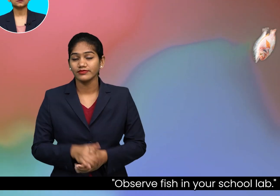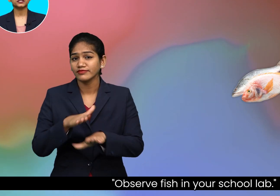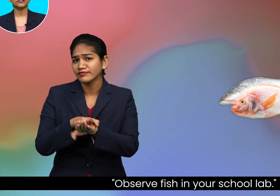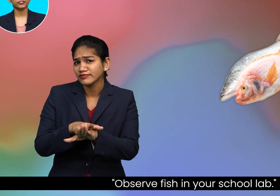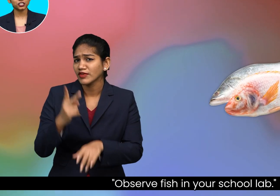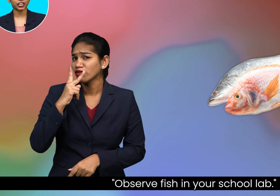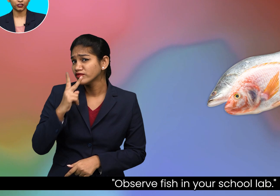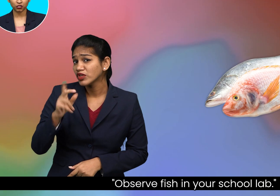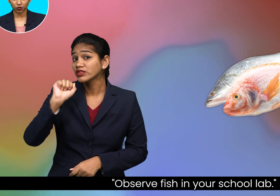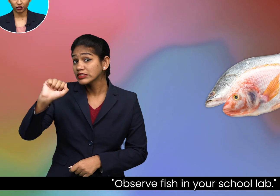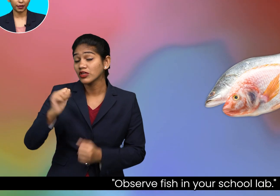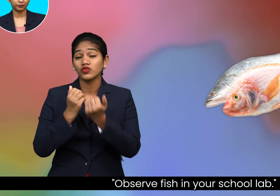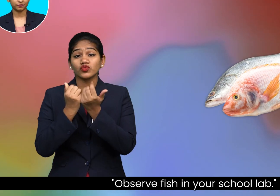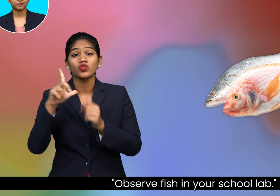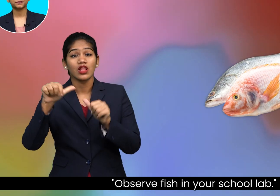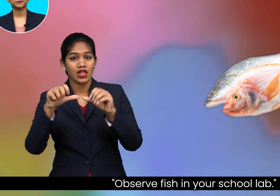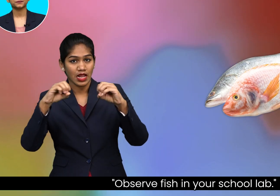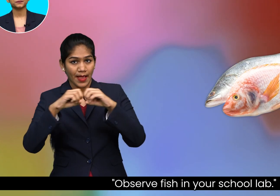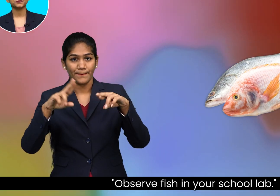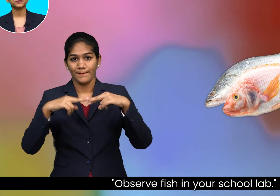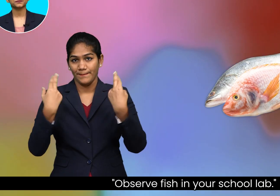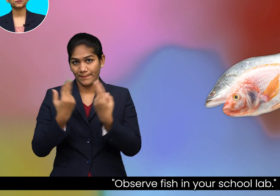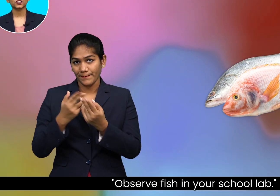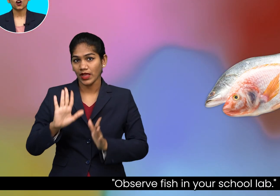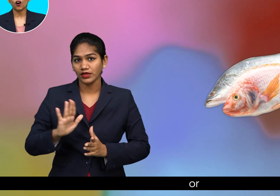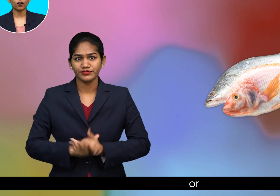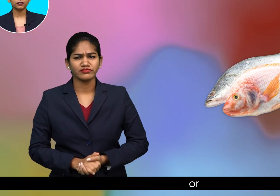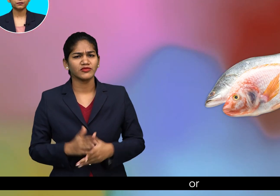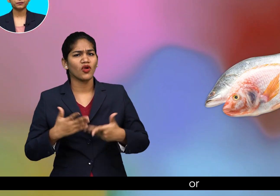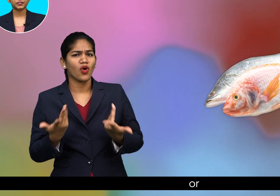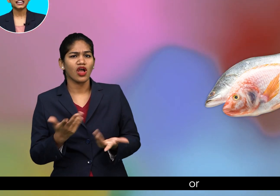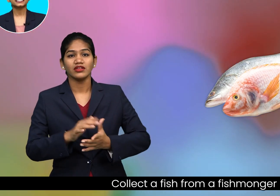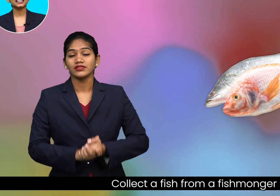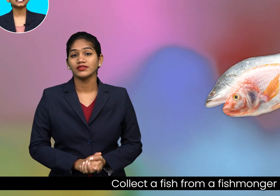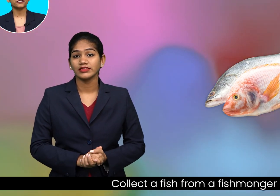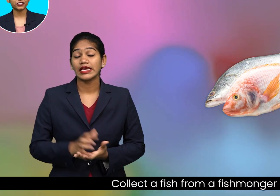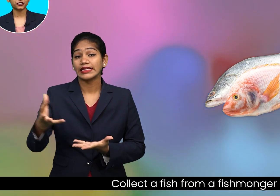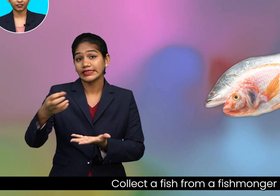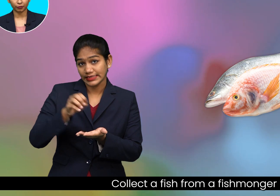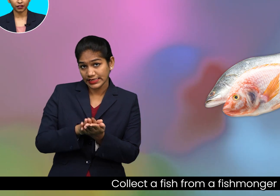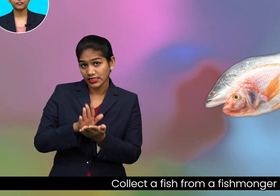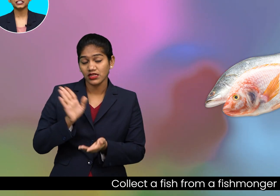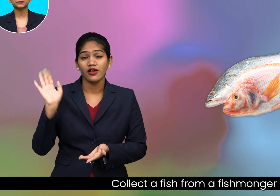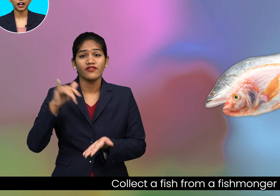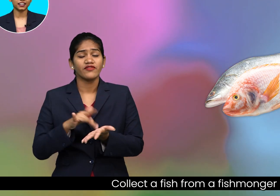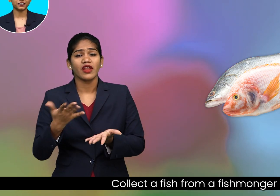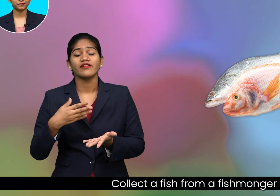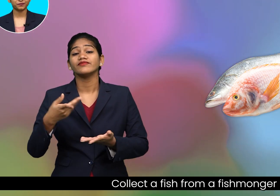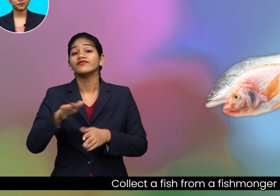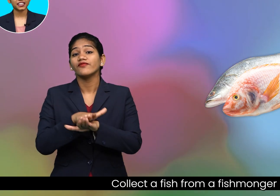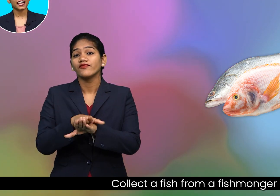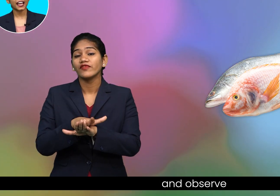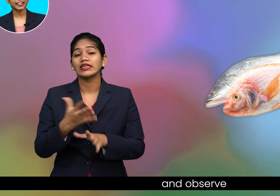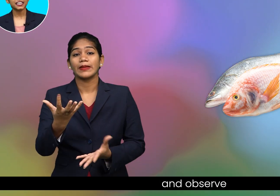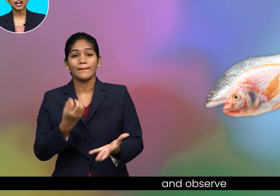Observe fish in your school lab. Or collect a fish from a fishmonger